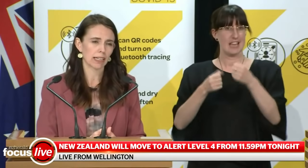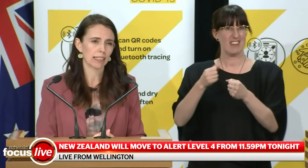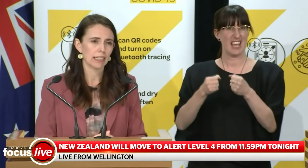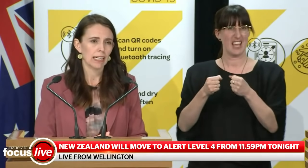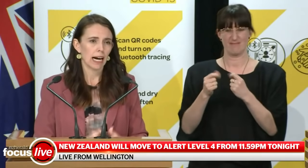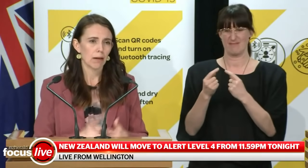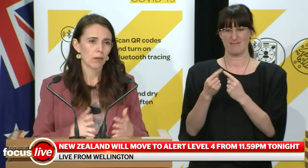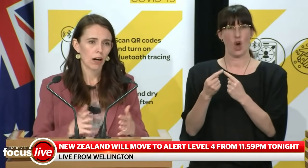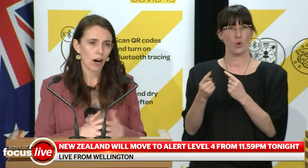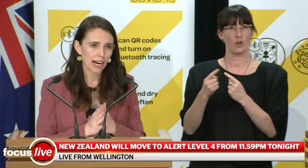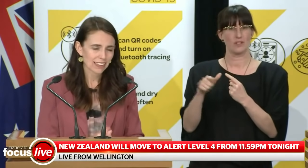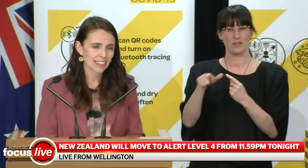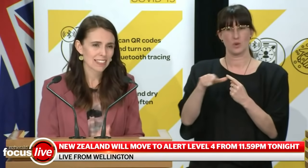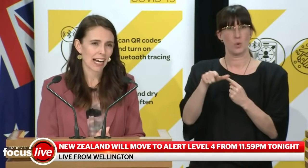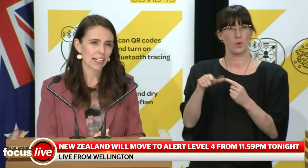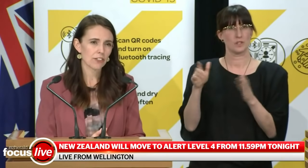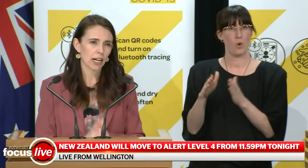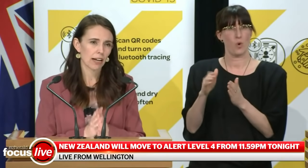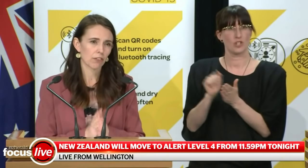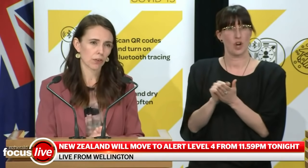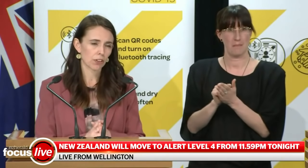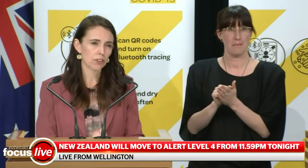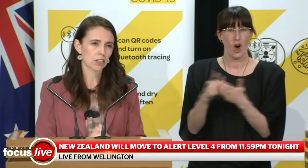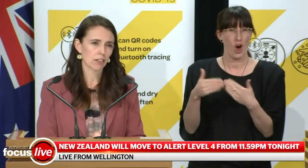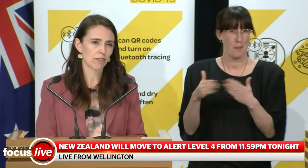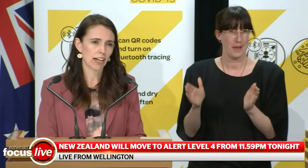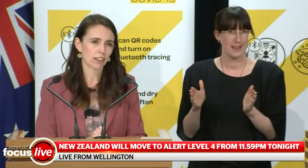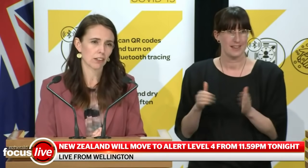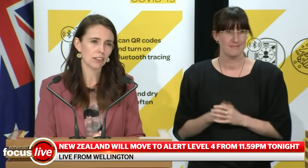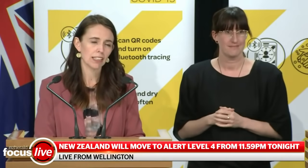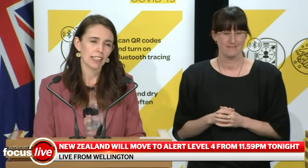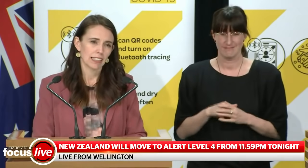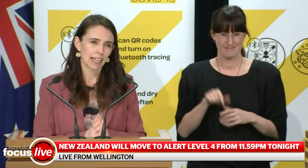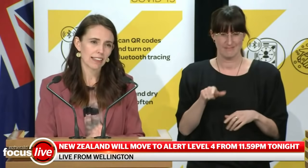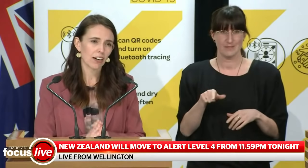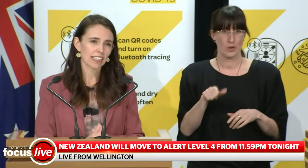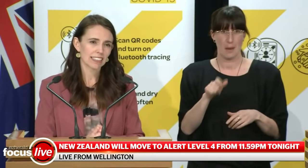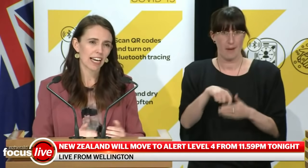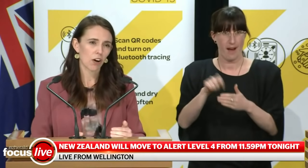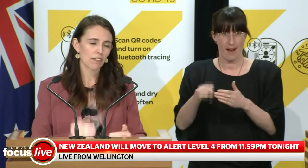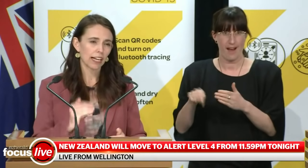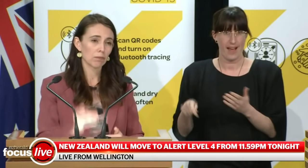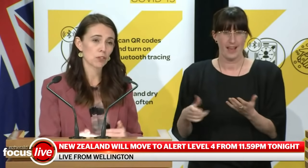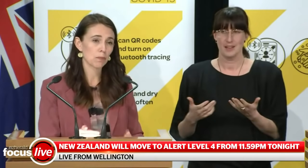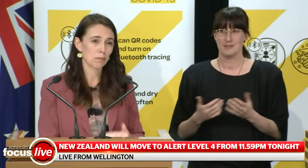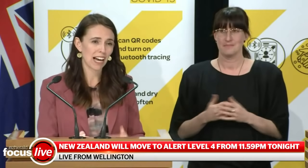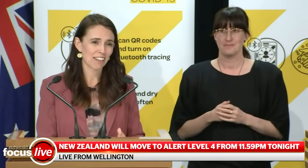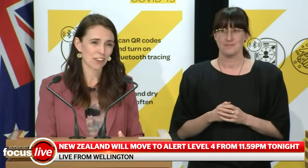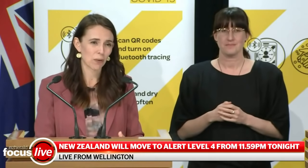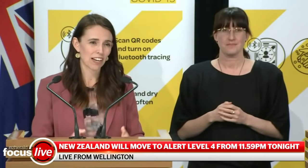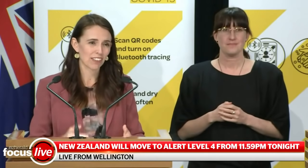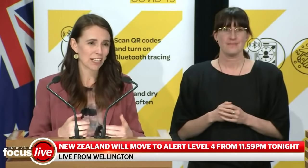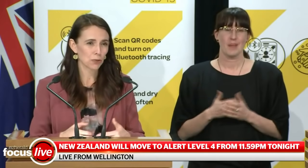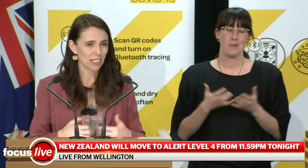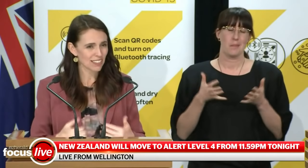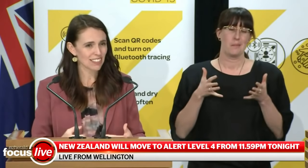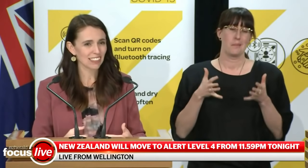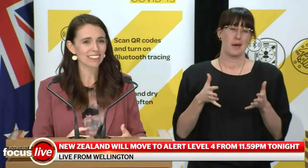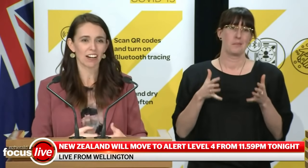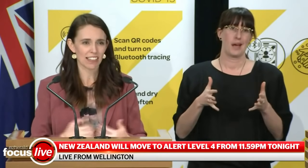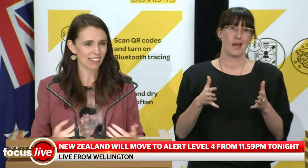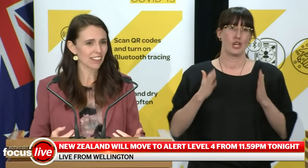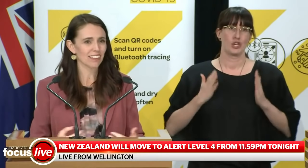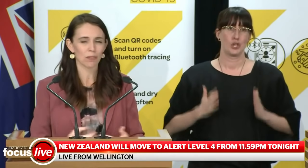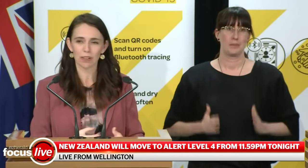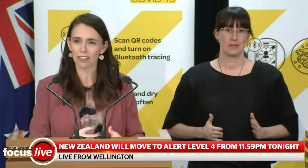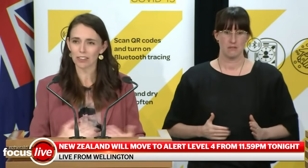panic buy. I, at this stage, have gotten used to the fact, though, that nothing I say overcomes human behaviour. We have a natural